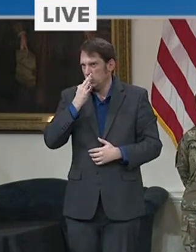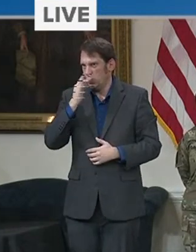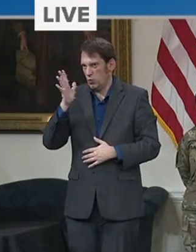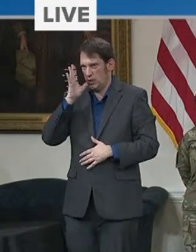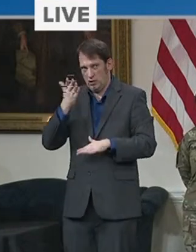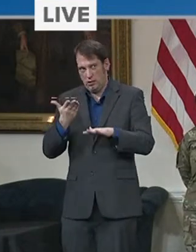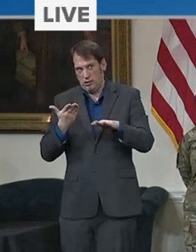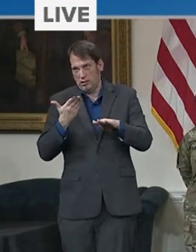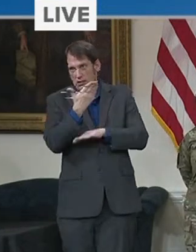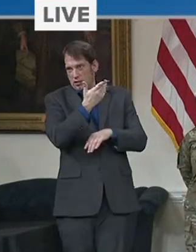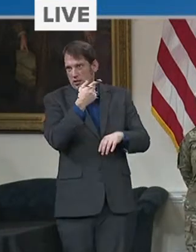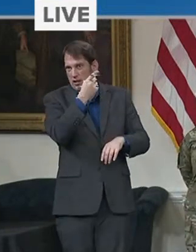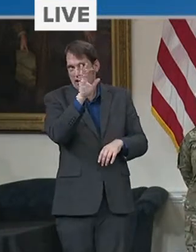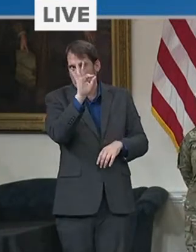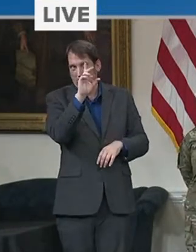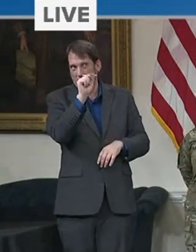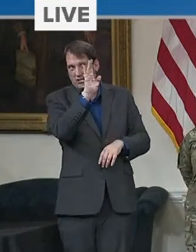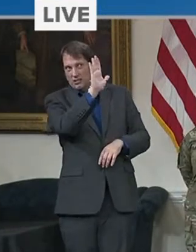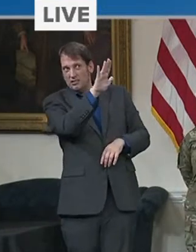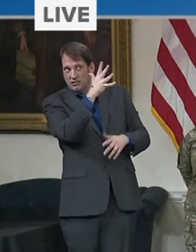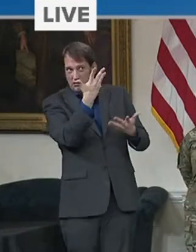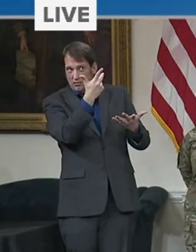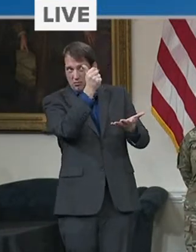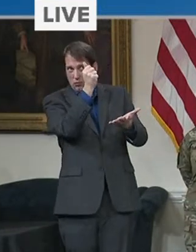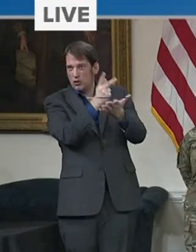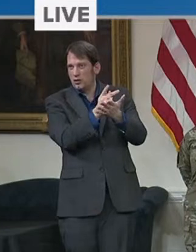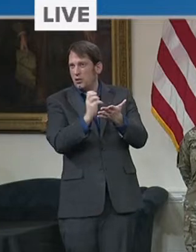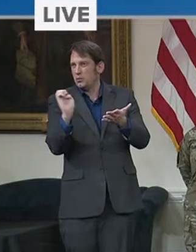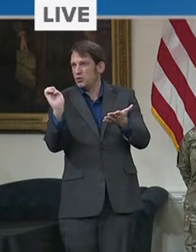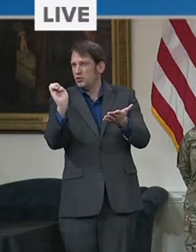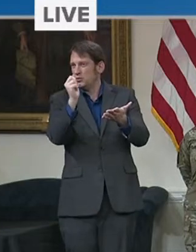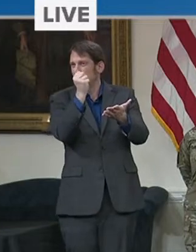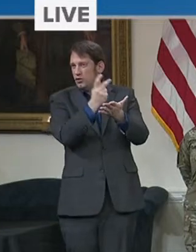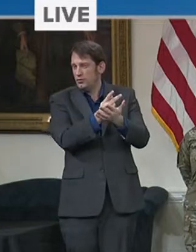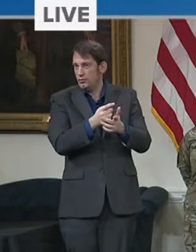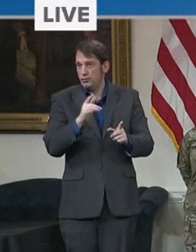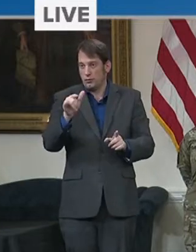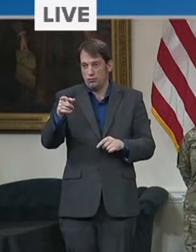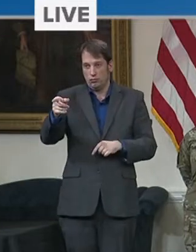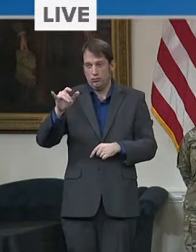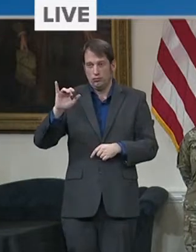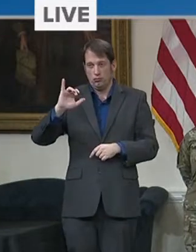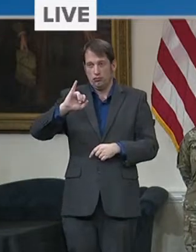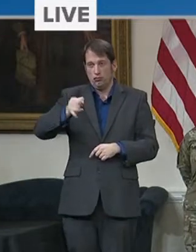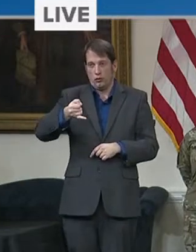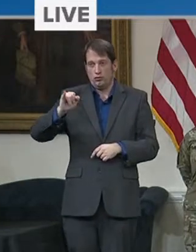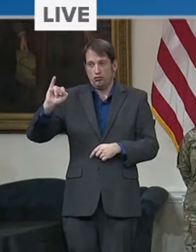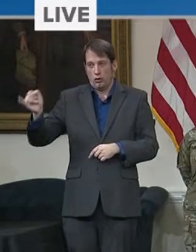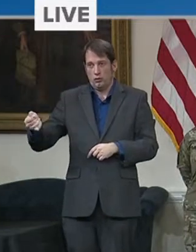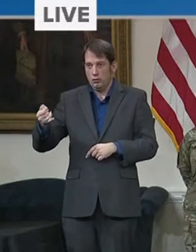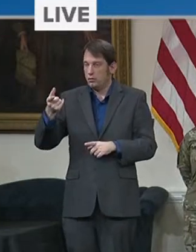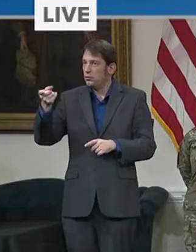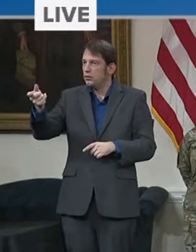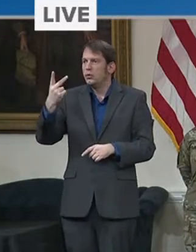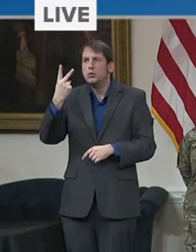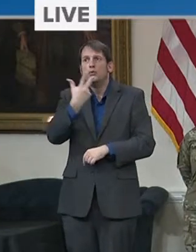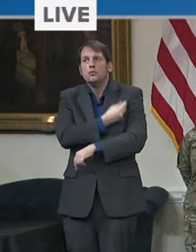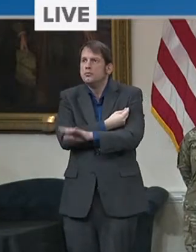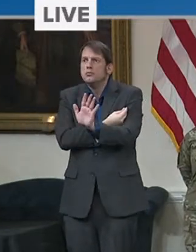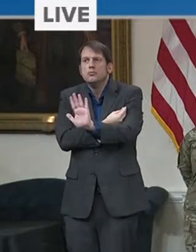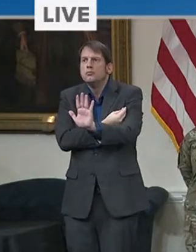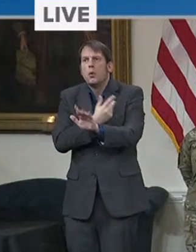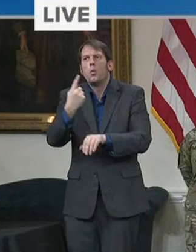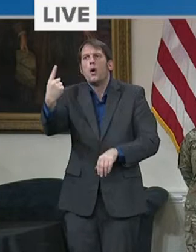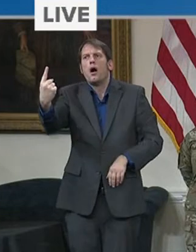for EUA consideration. The J&J vaccine is a single-dose shot with less cold chain